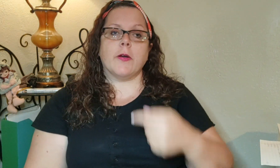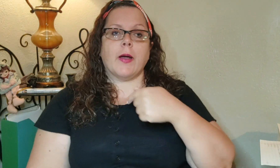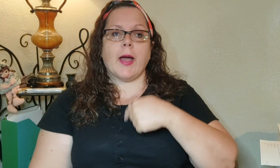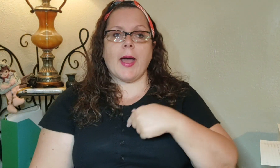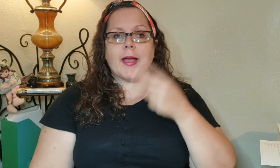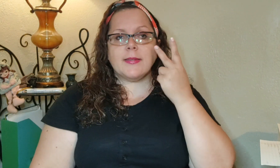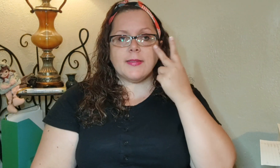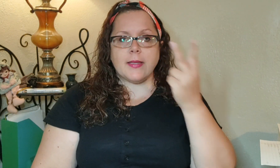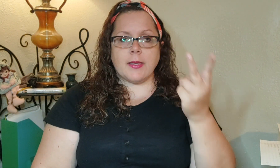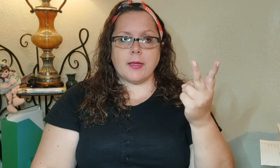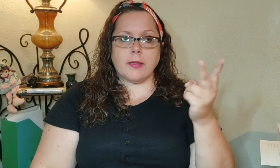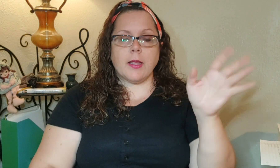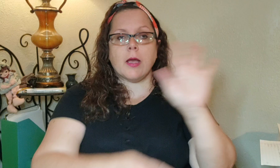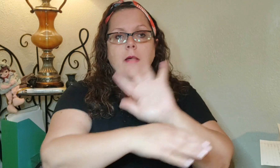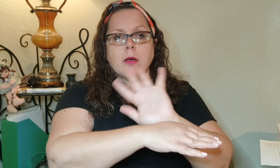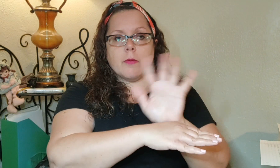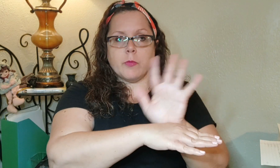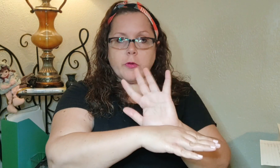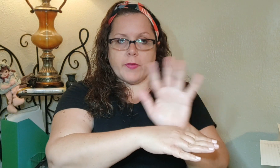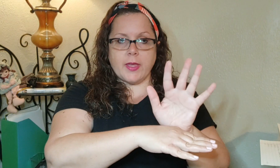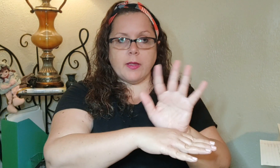So I seen a movie